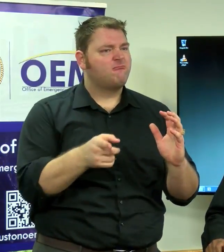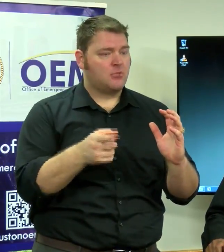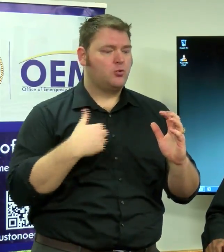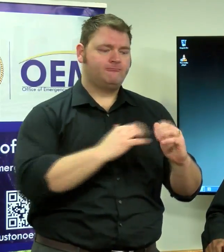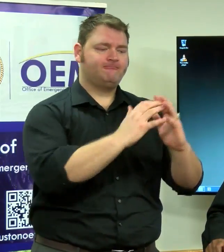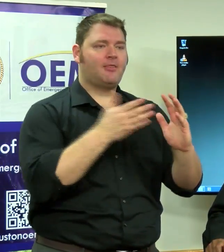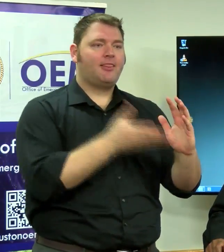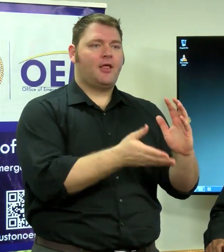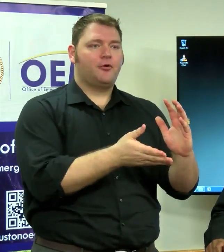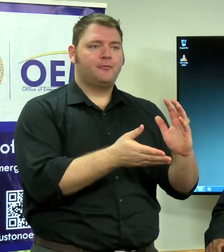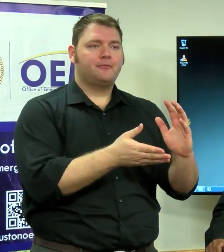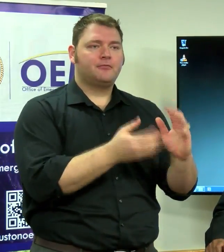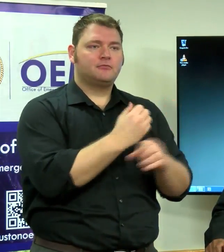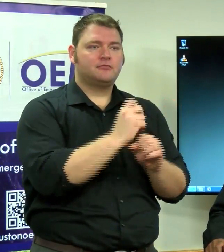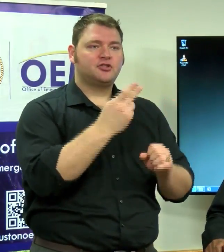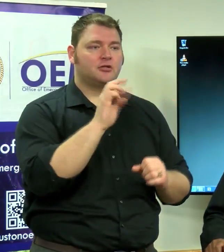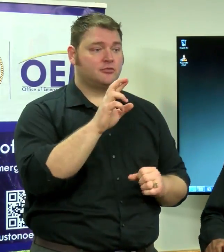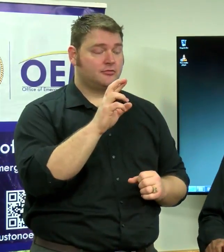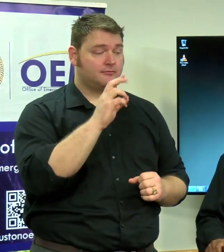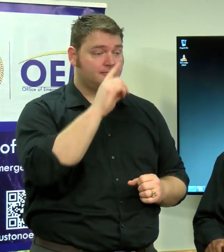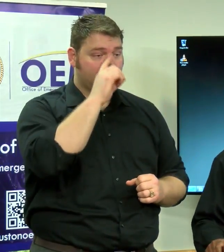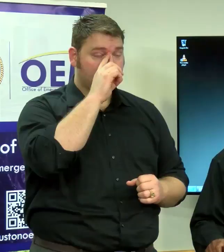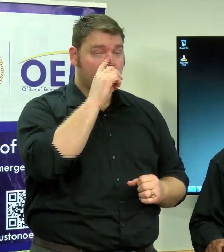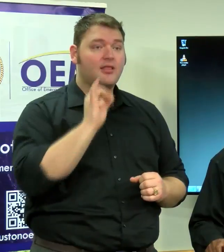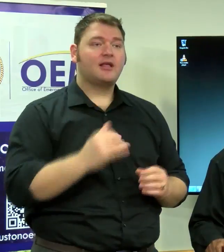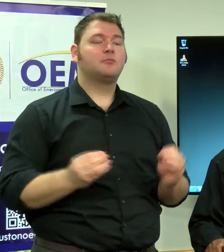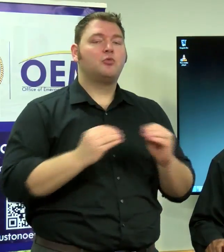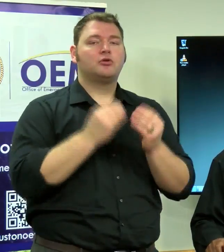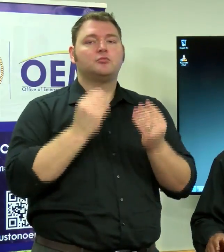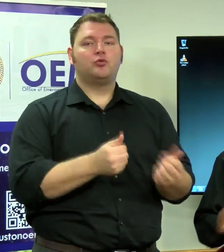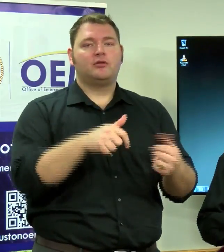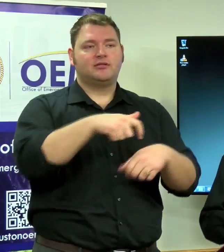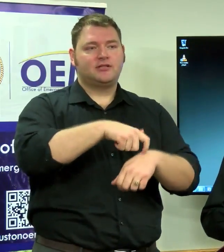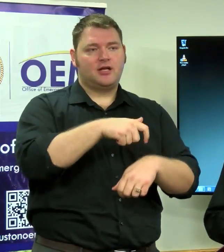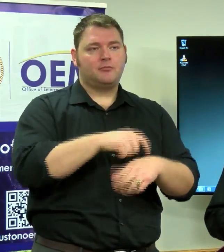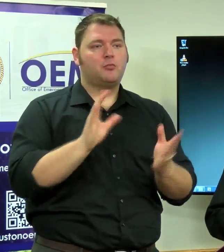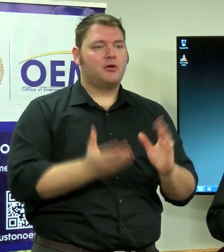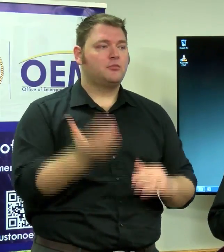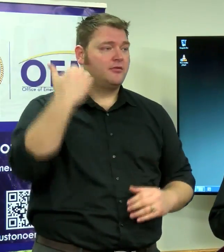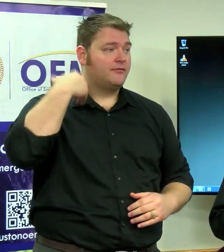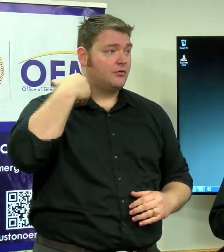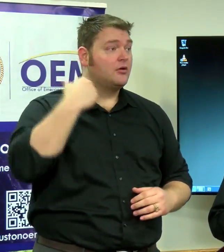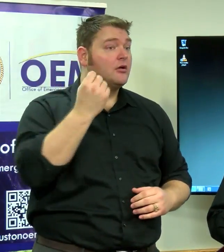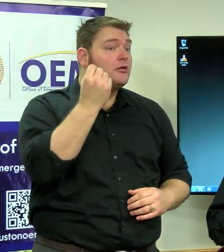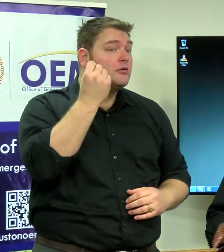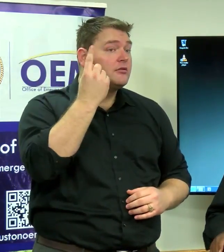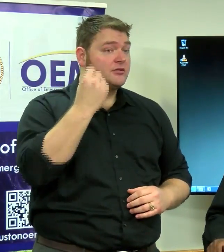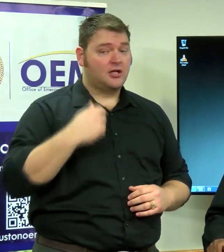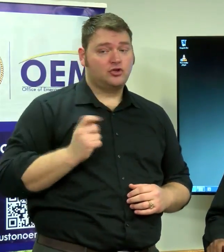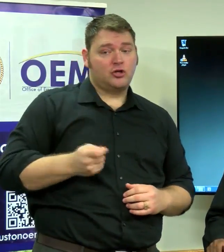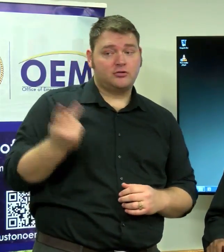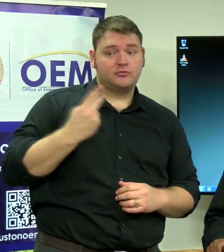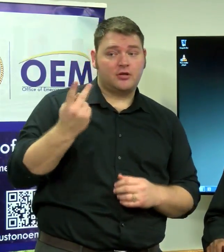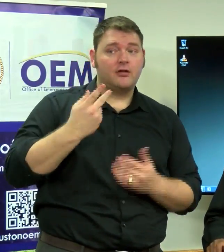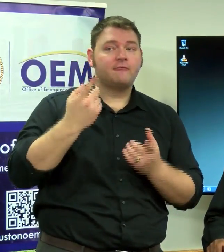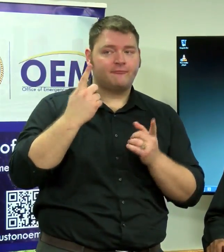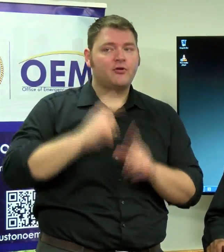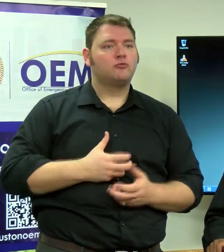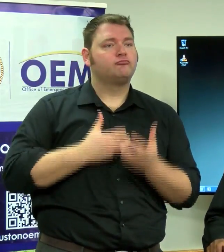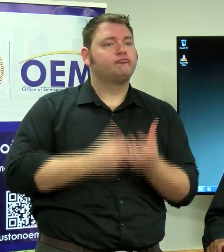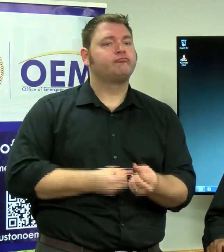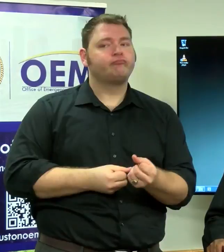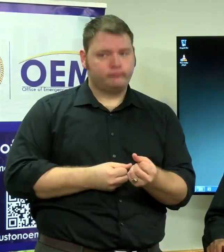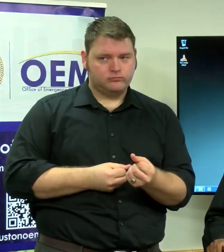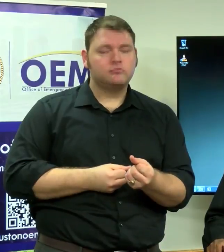both the judge and I felt very strongly that for the city of Houston and Harris County, the best strategy